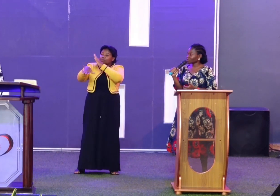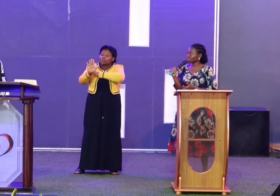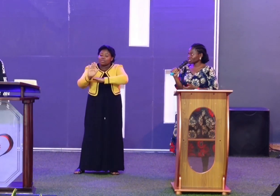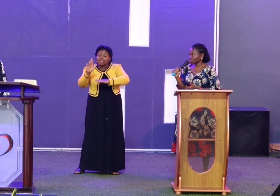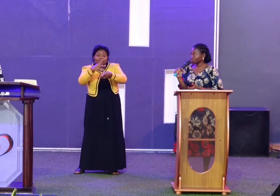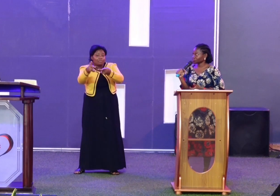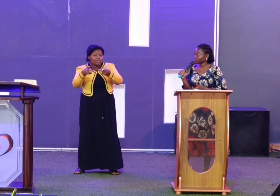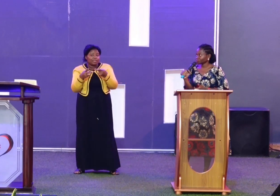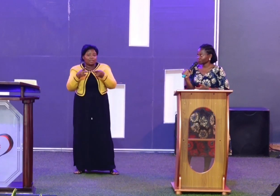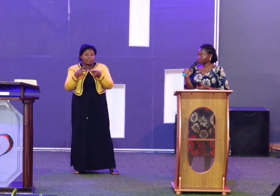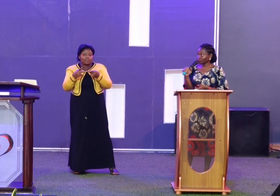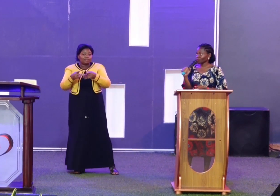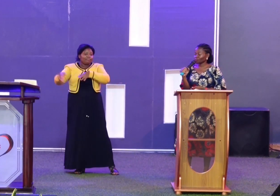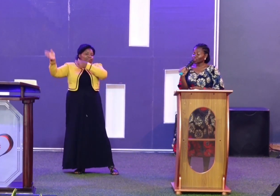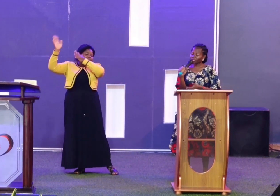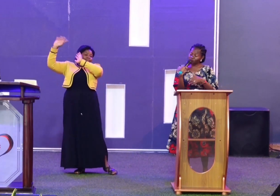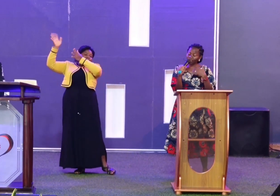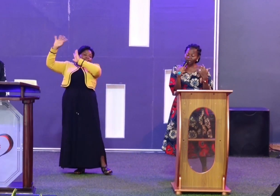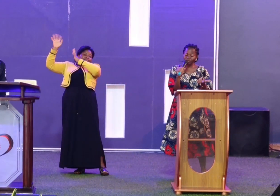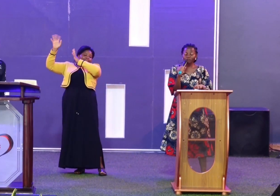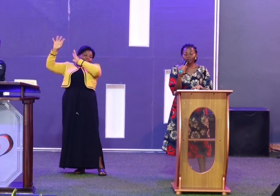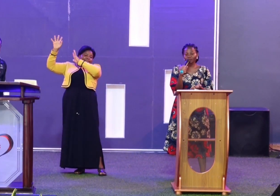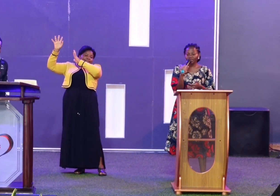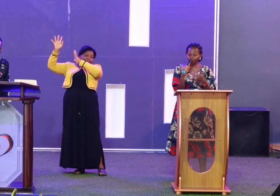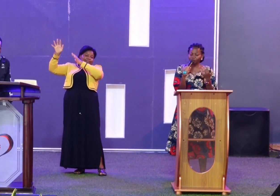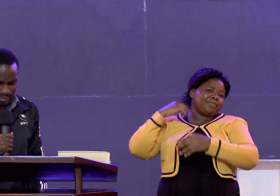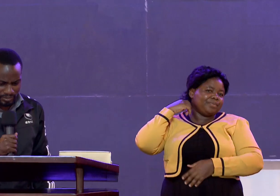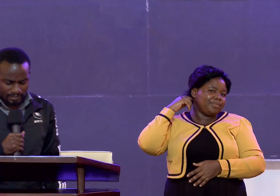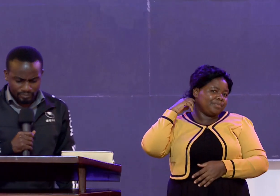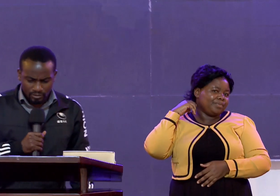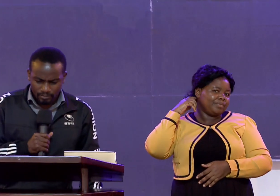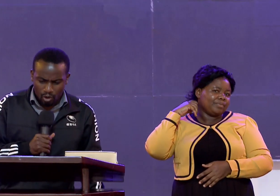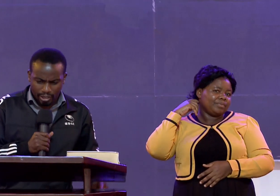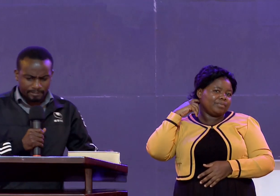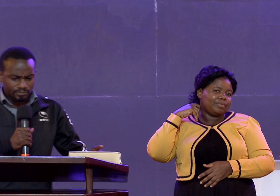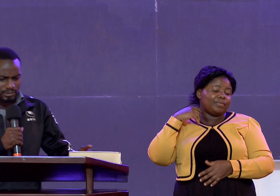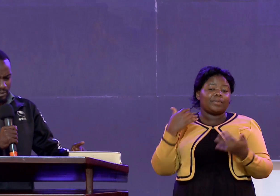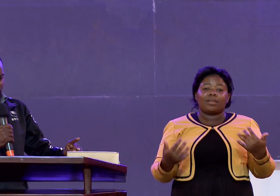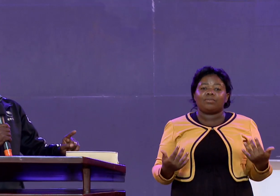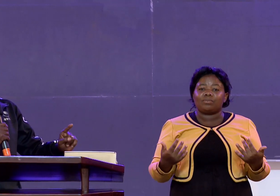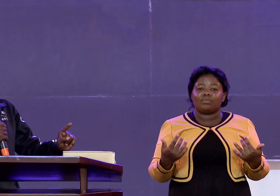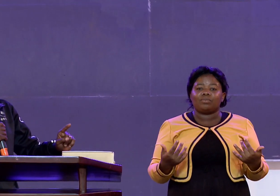Lord in his position. Bizibanga longa za mukama jongere mu amani. If you're clapping for the Lord, let it be more than that. Okay.